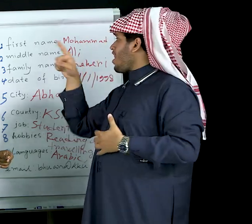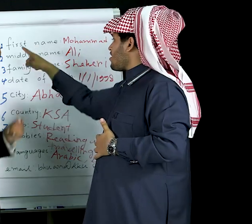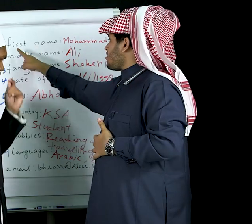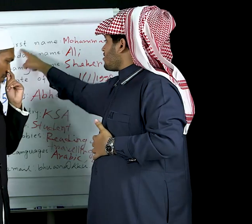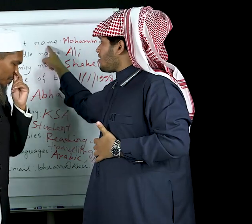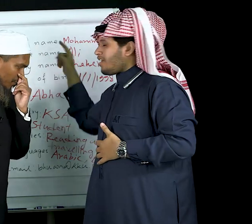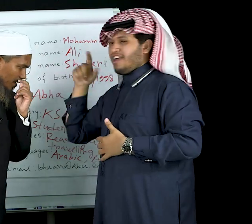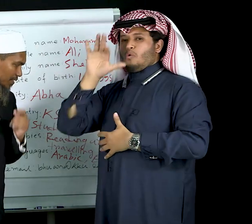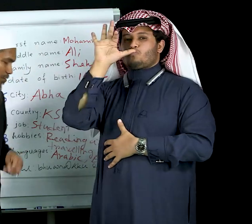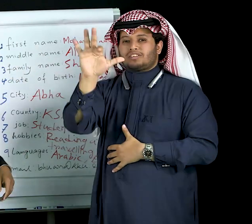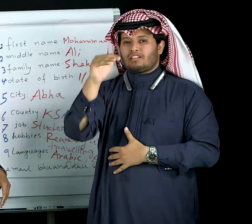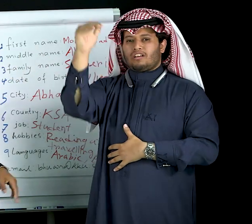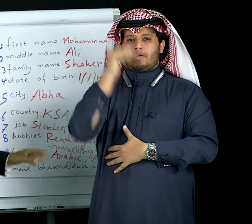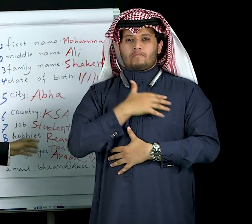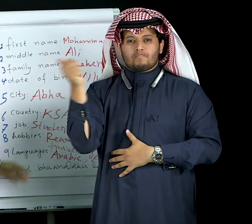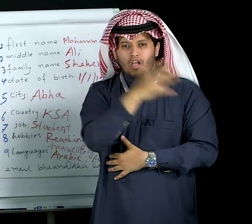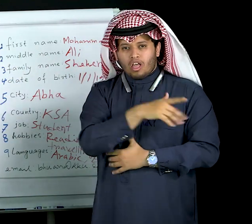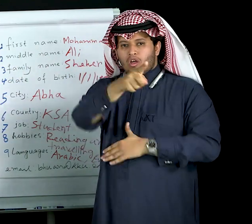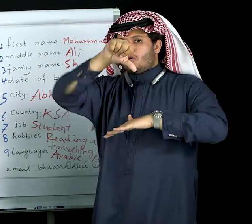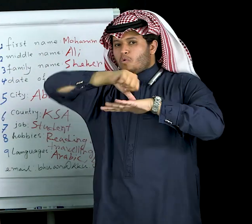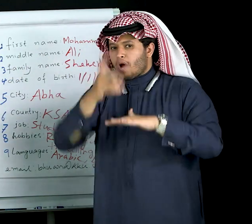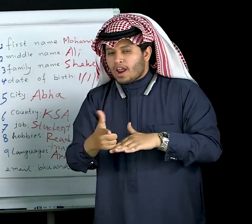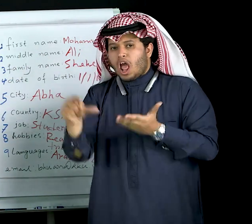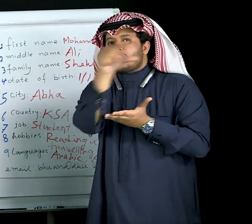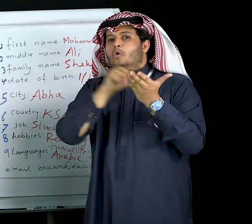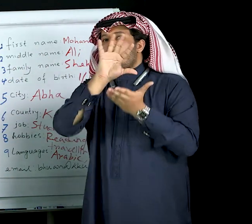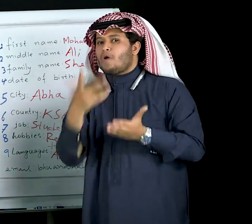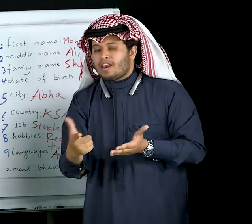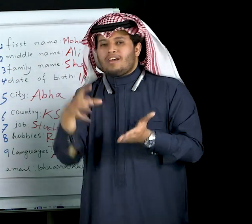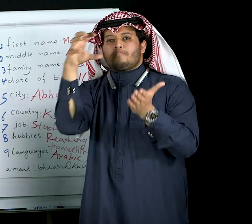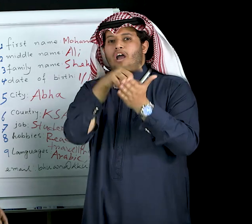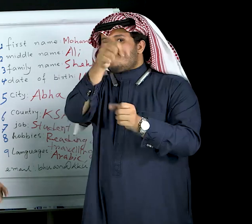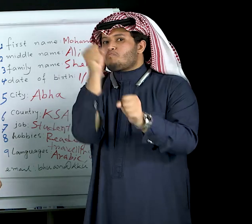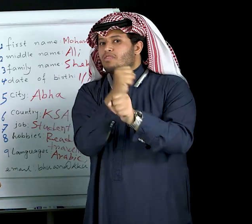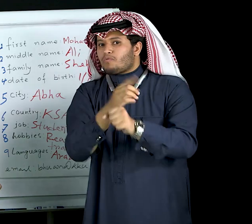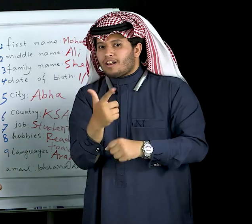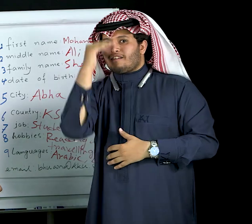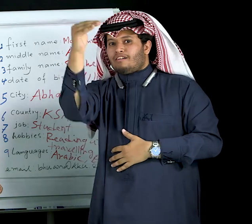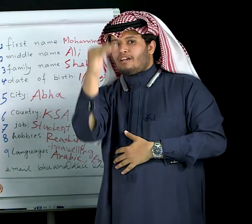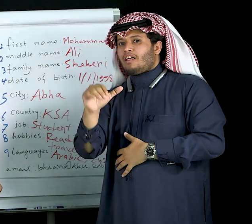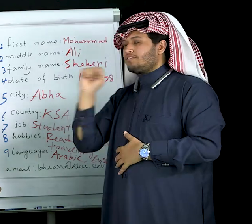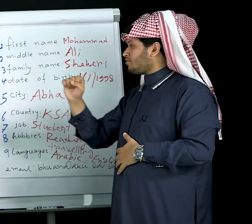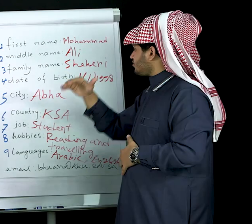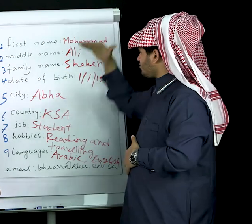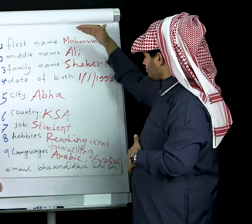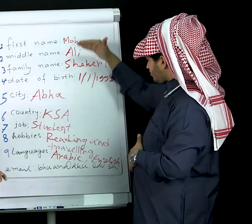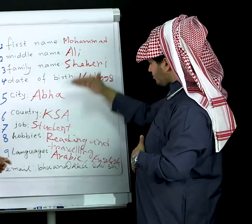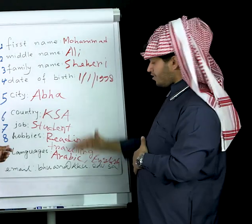now, before I conclude my lecture, I want to give you a homework. For example, I want that